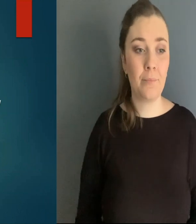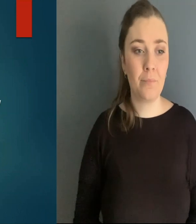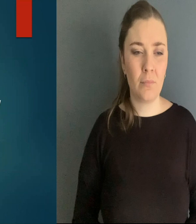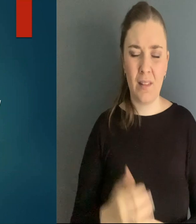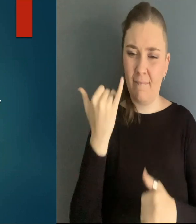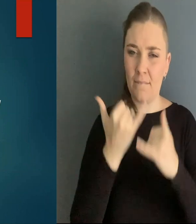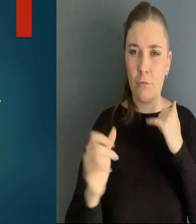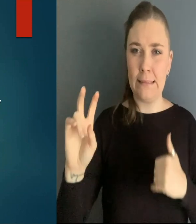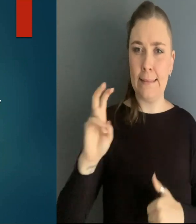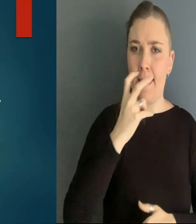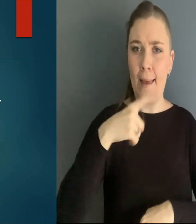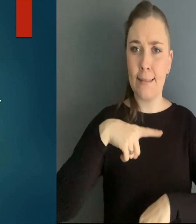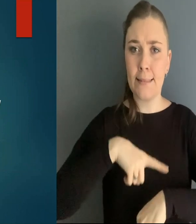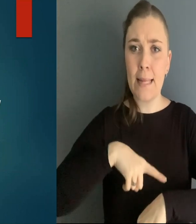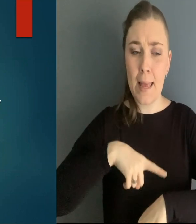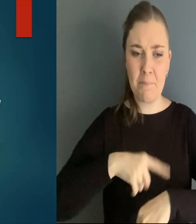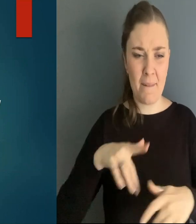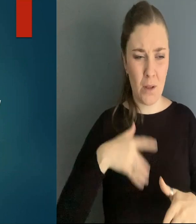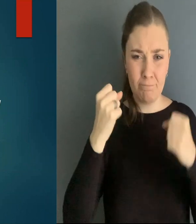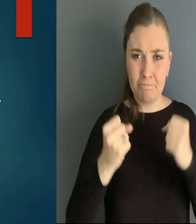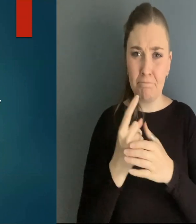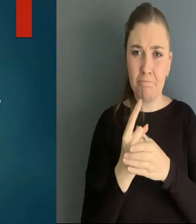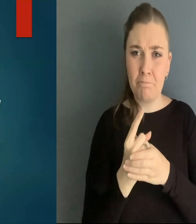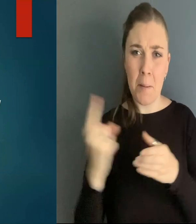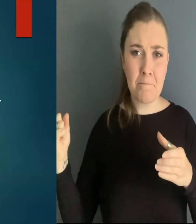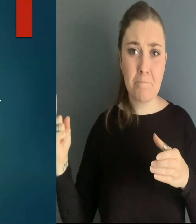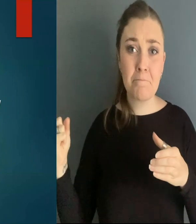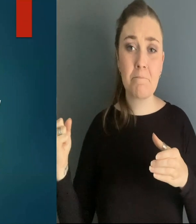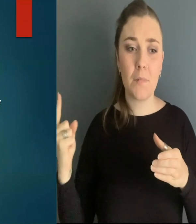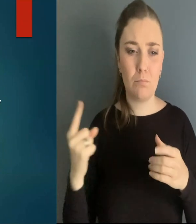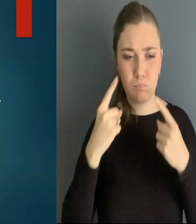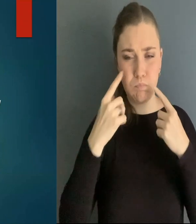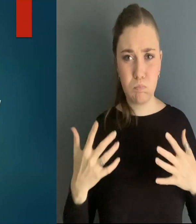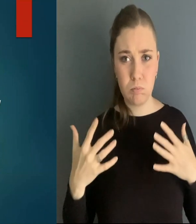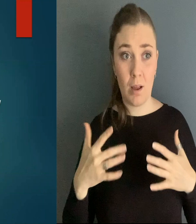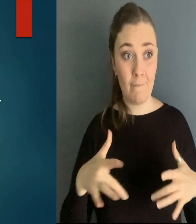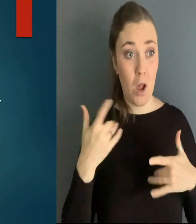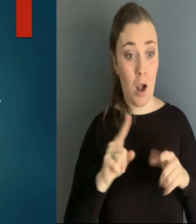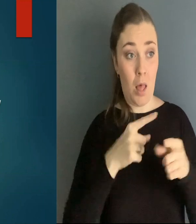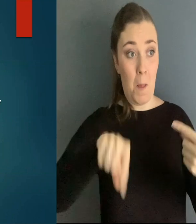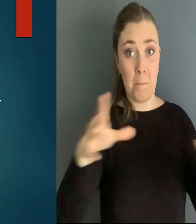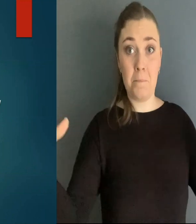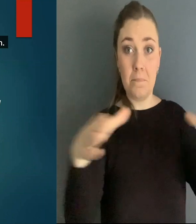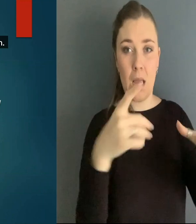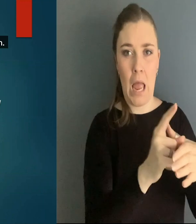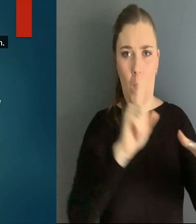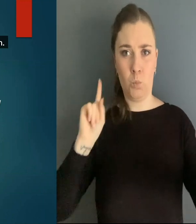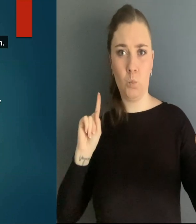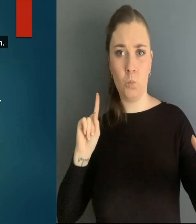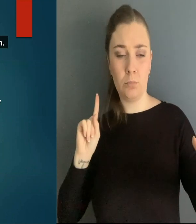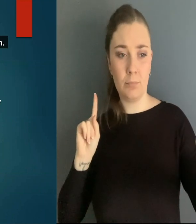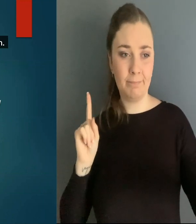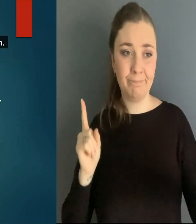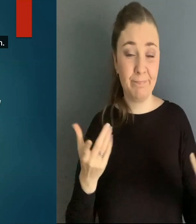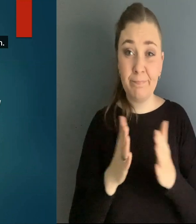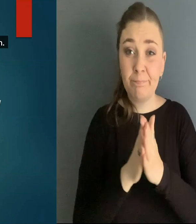very dark patch in which i felt completely isolated and alienated and very much the outsider i lost all